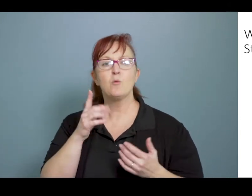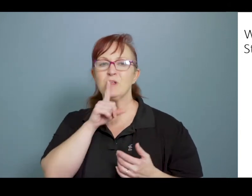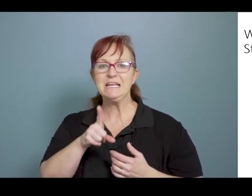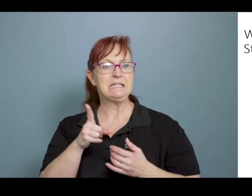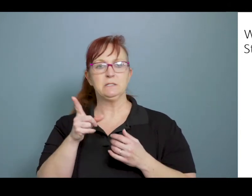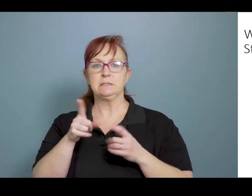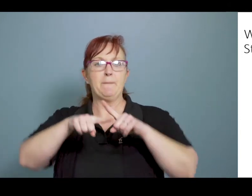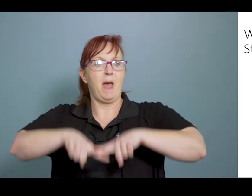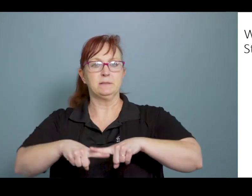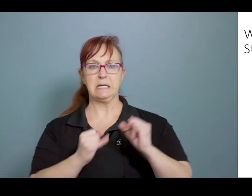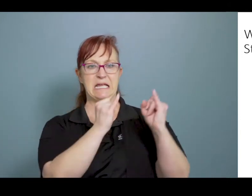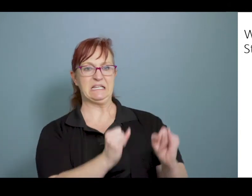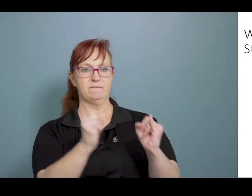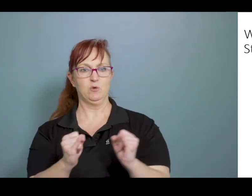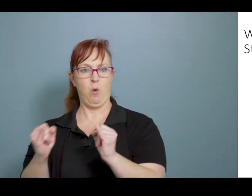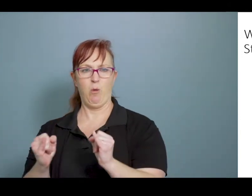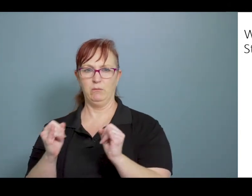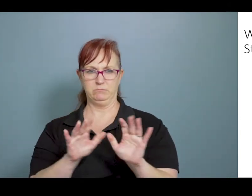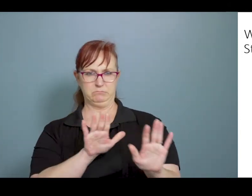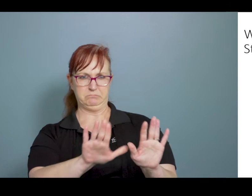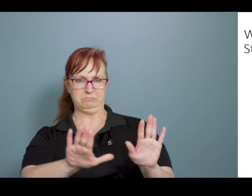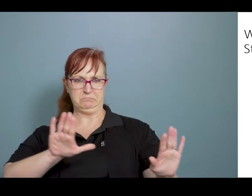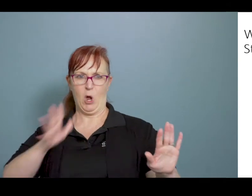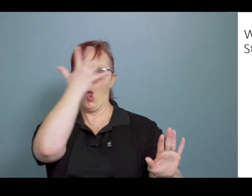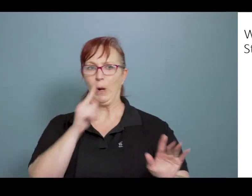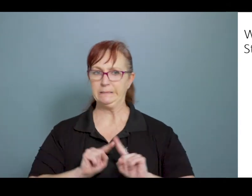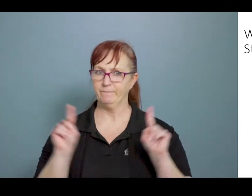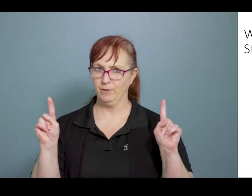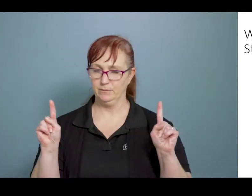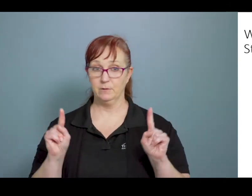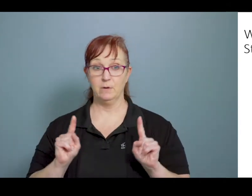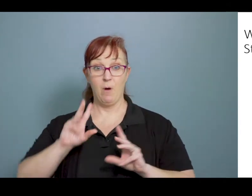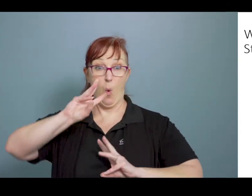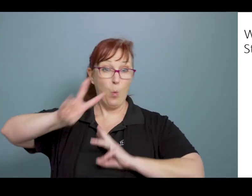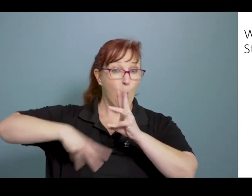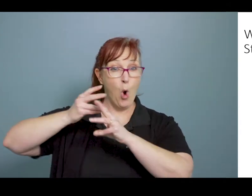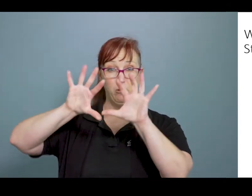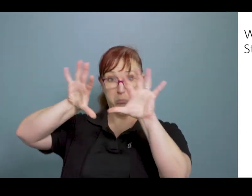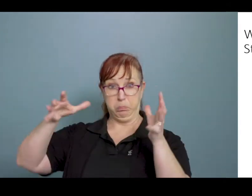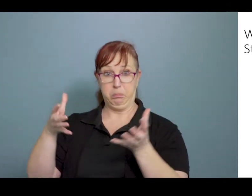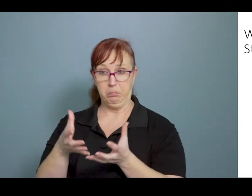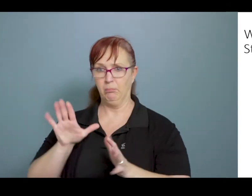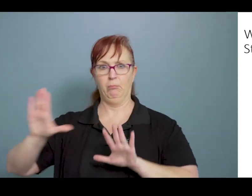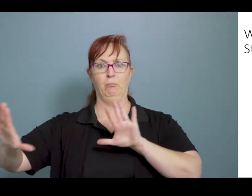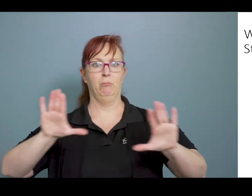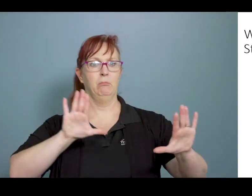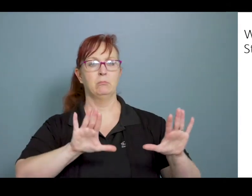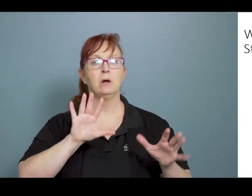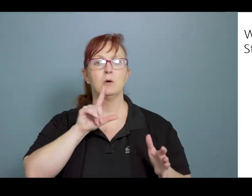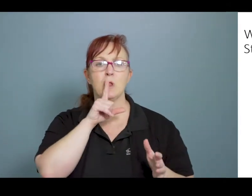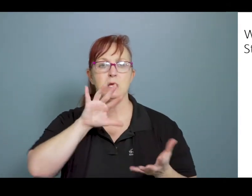person. Everyone globally right now is experiencing an abnormal